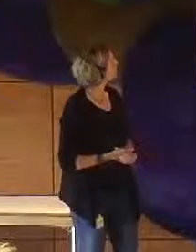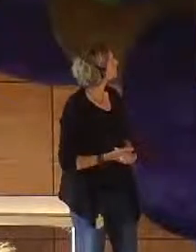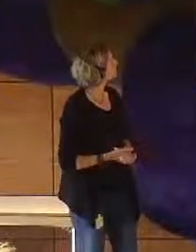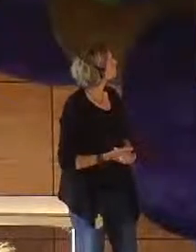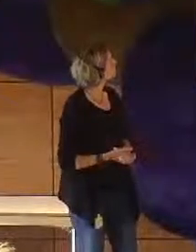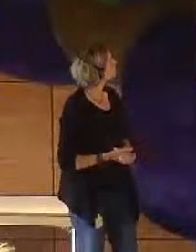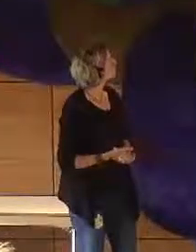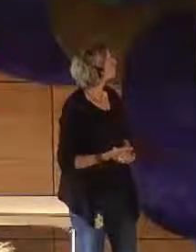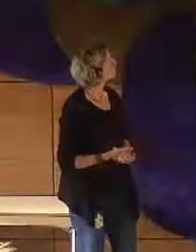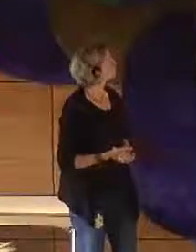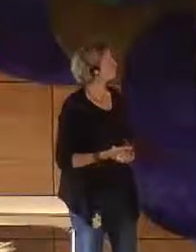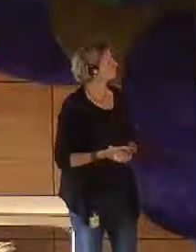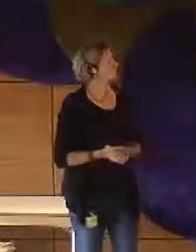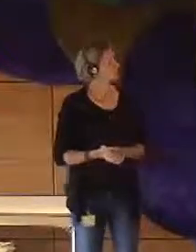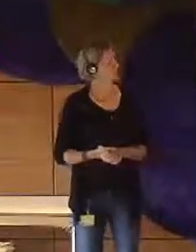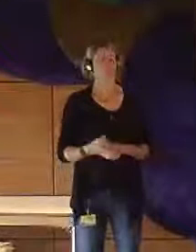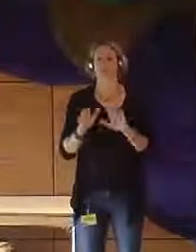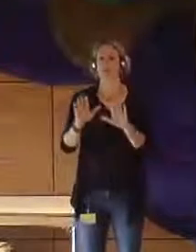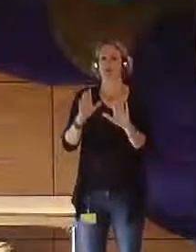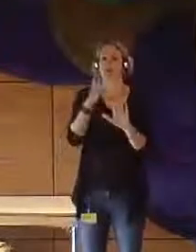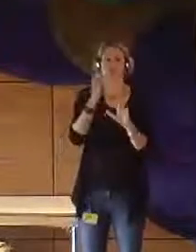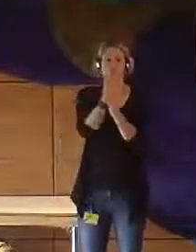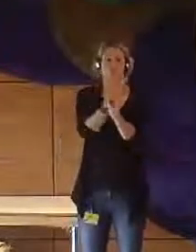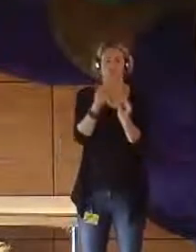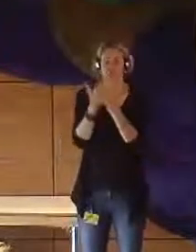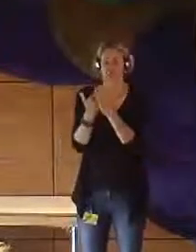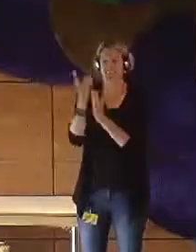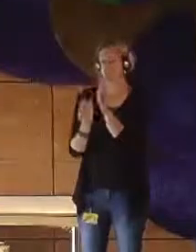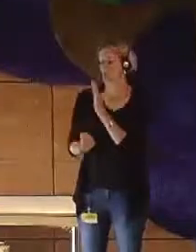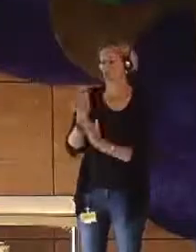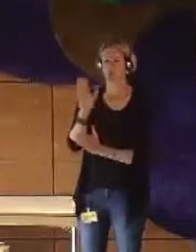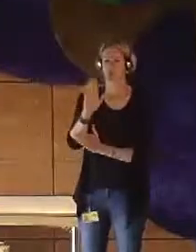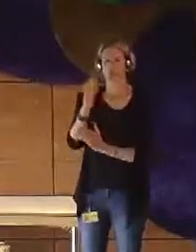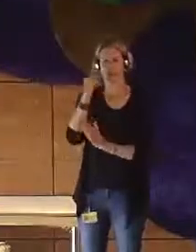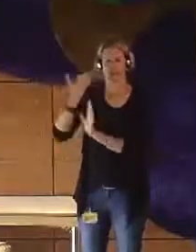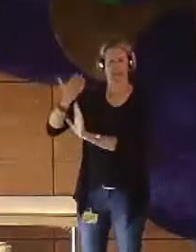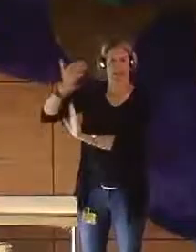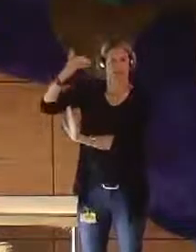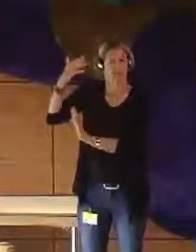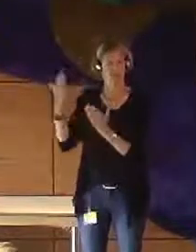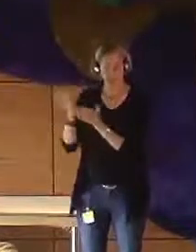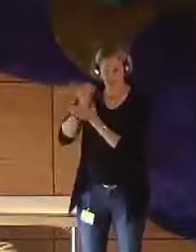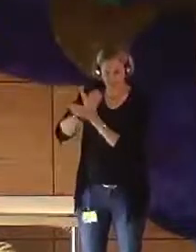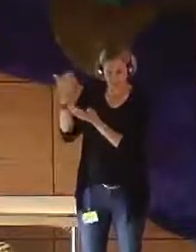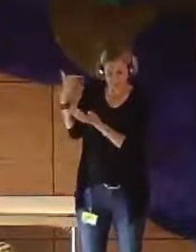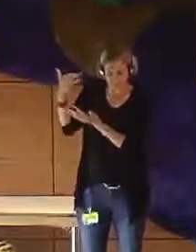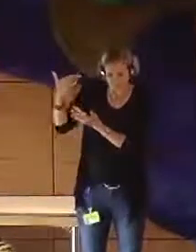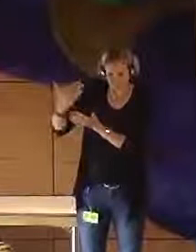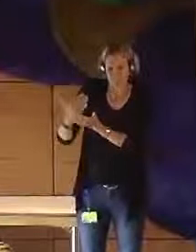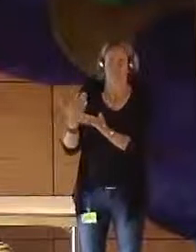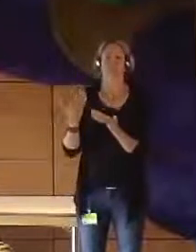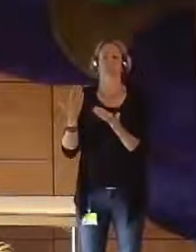about half, remember this is historical data, so about half of them presented at childhood,